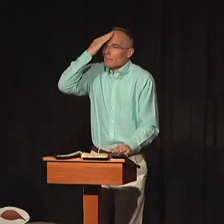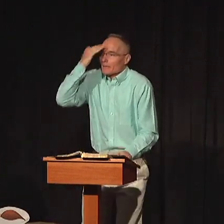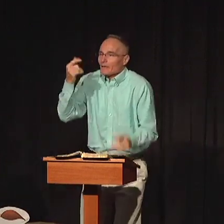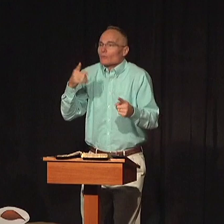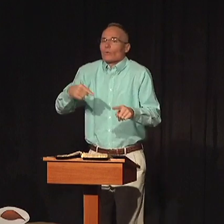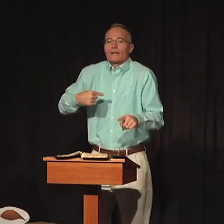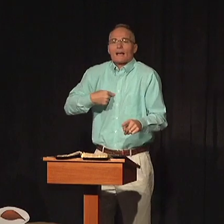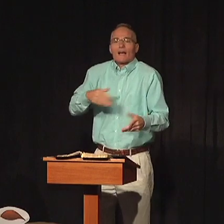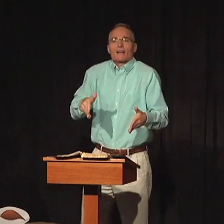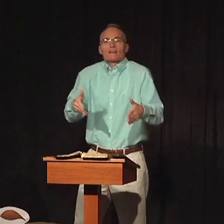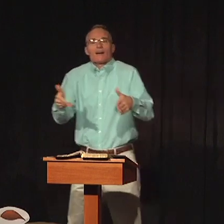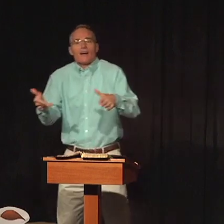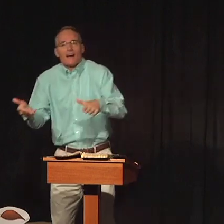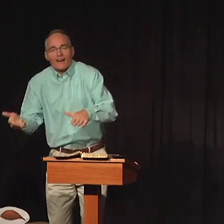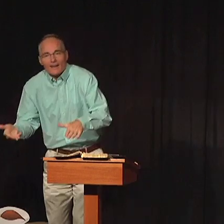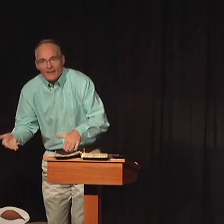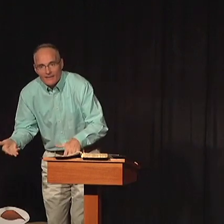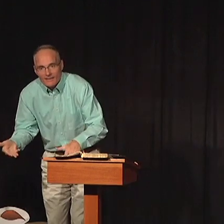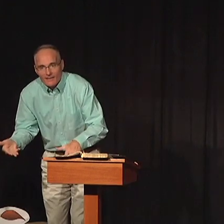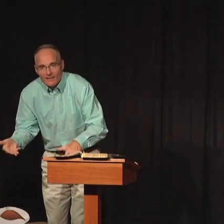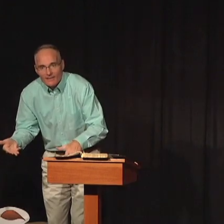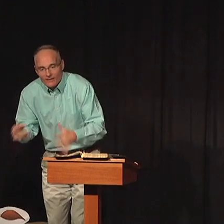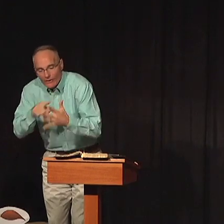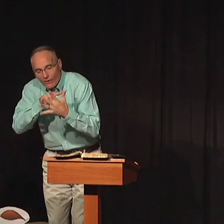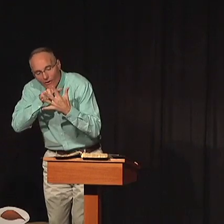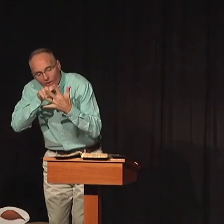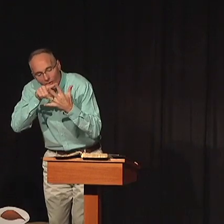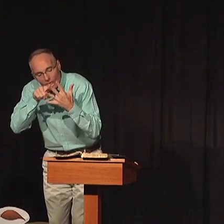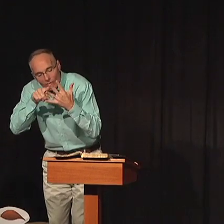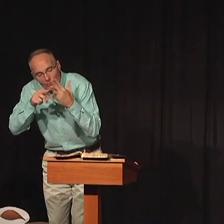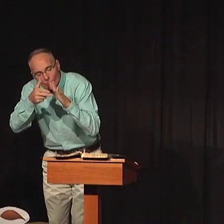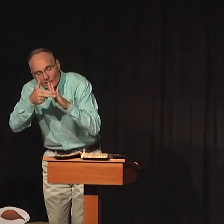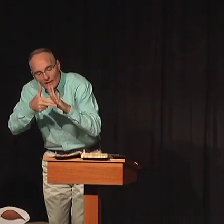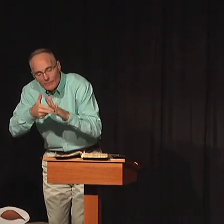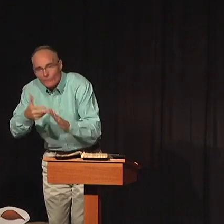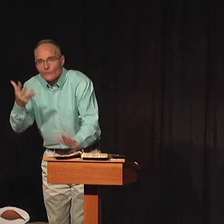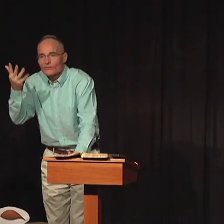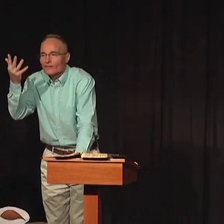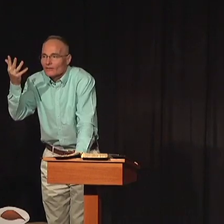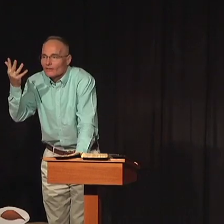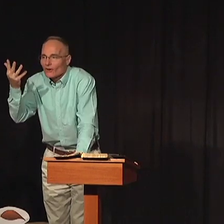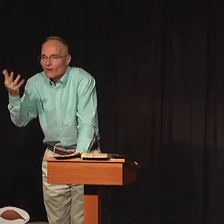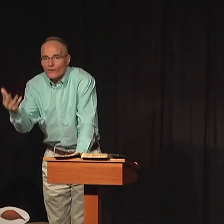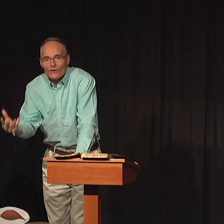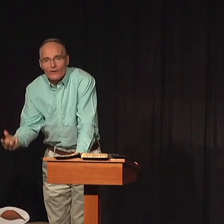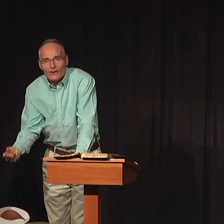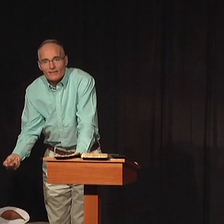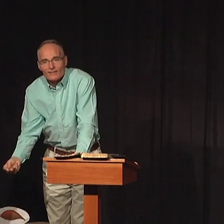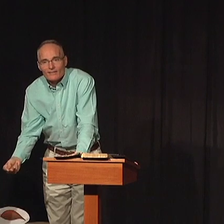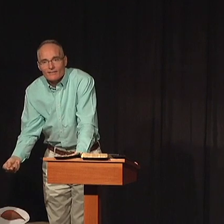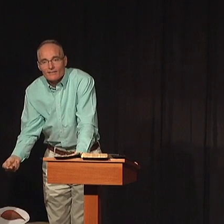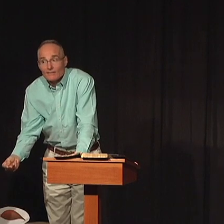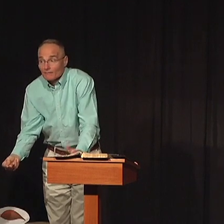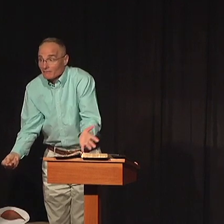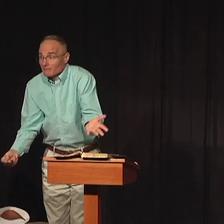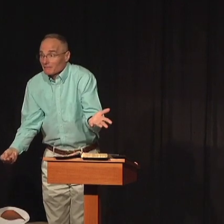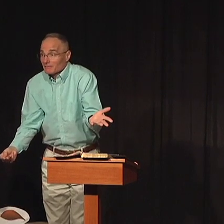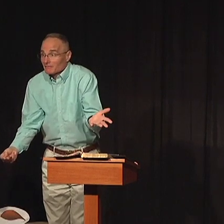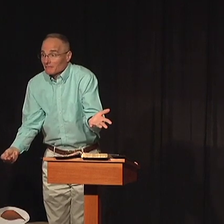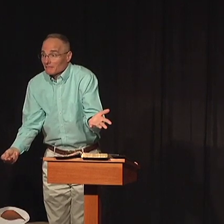my identity. Because when I die, all of those labels will be gone.